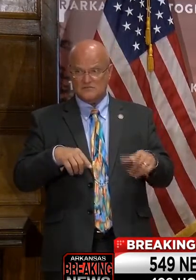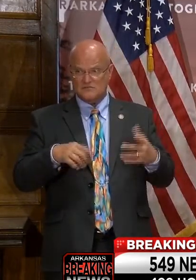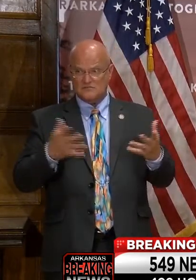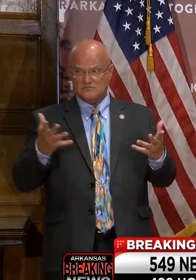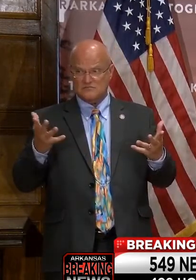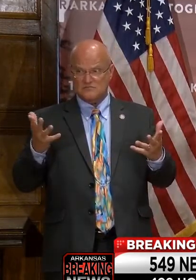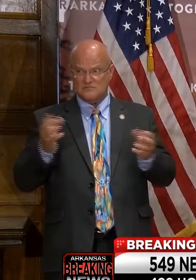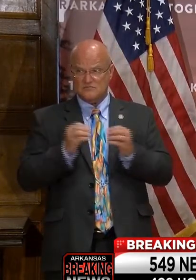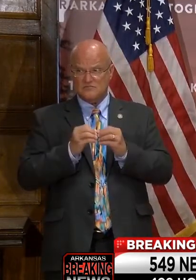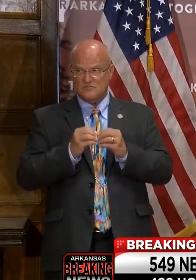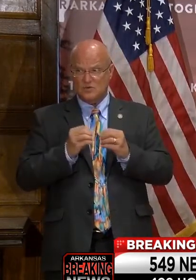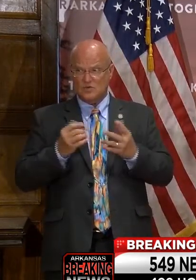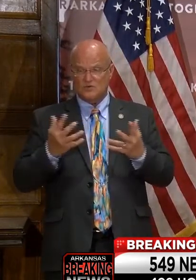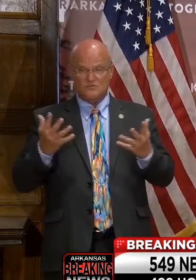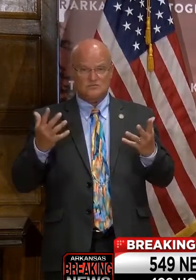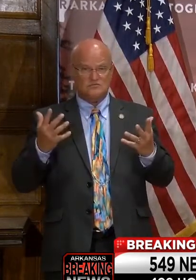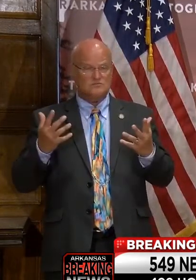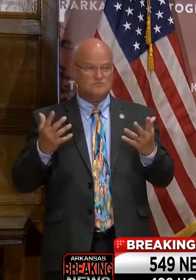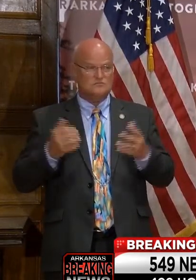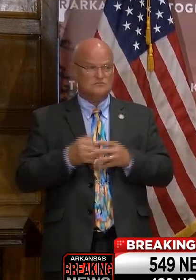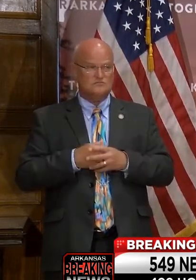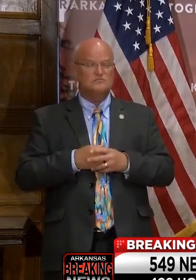do you have, or Johnny, do you have?